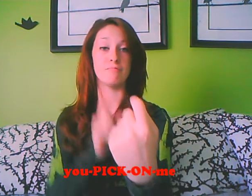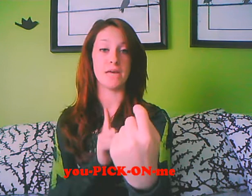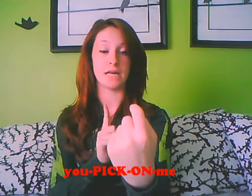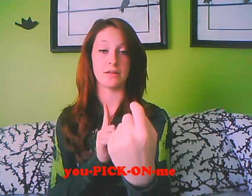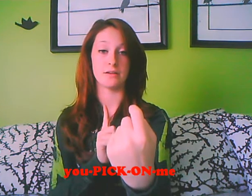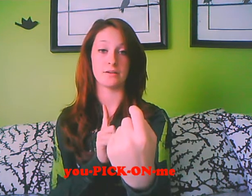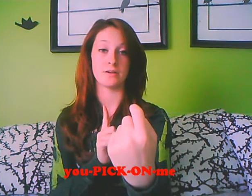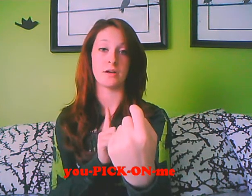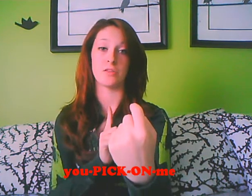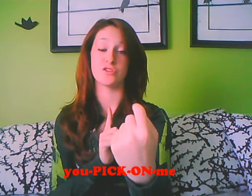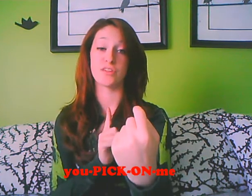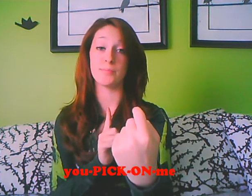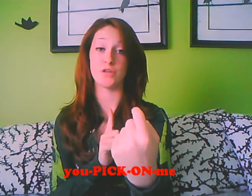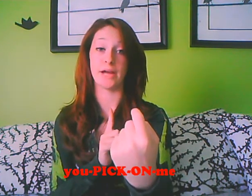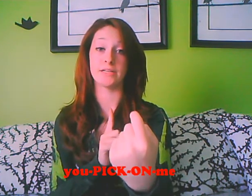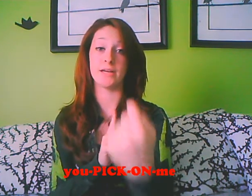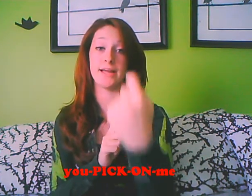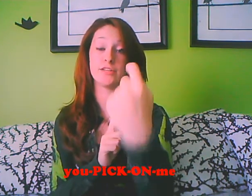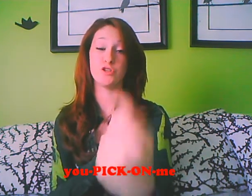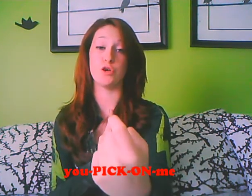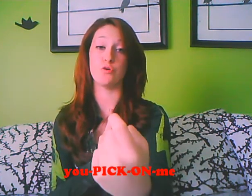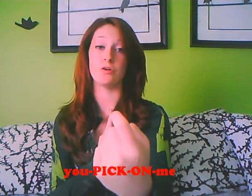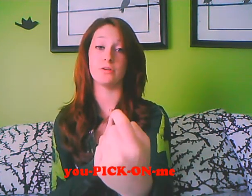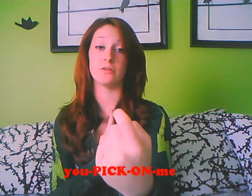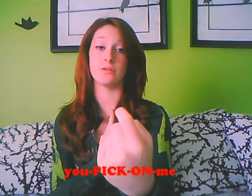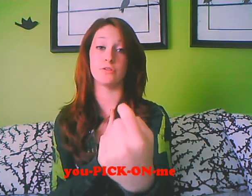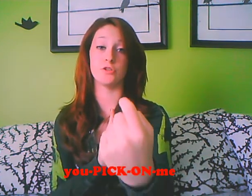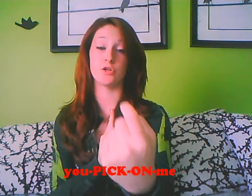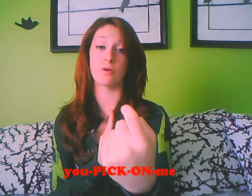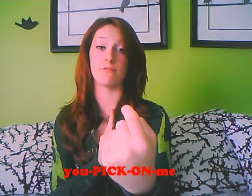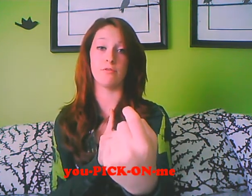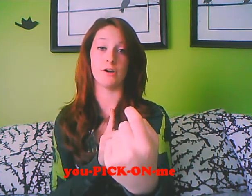me. The subject is you, the doer of the verb,